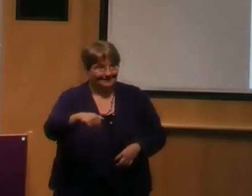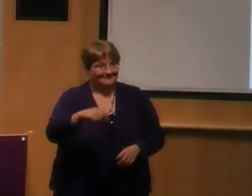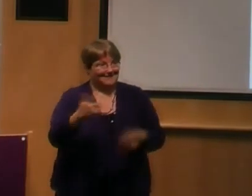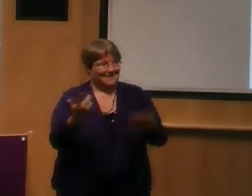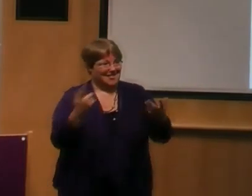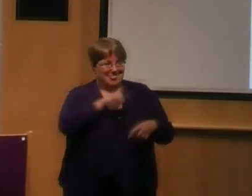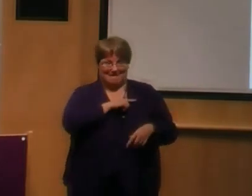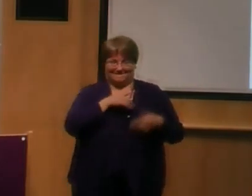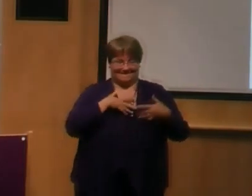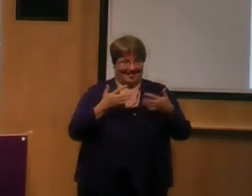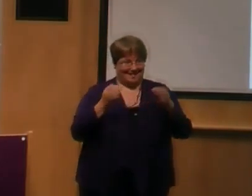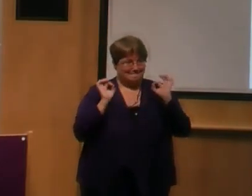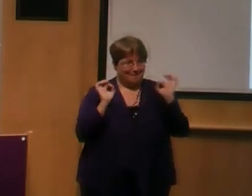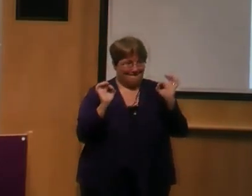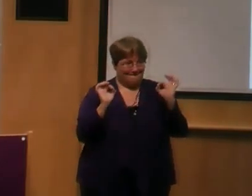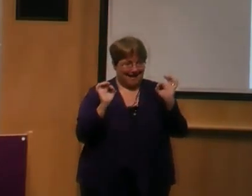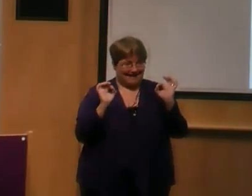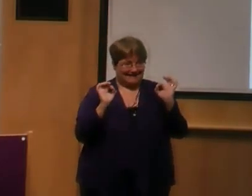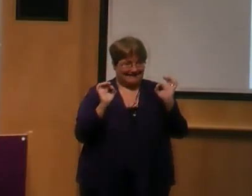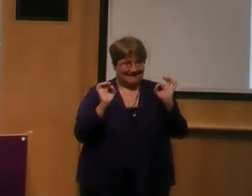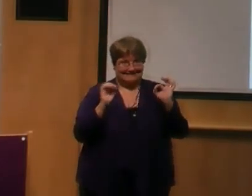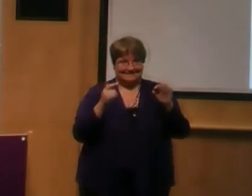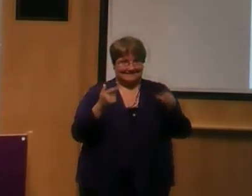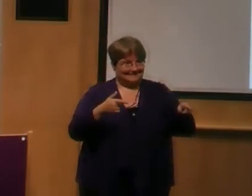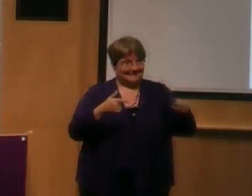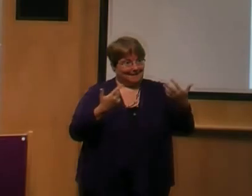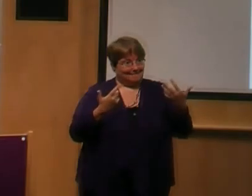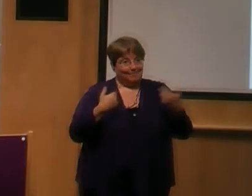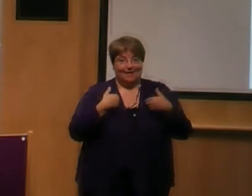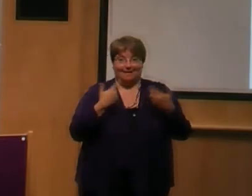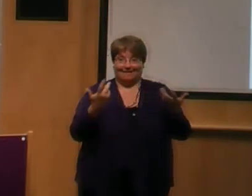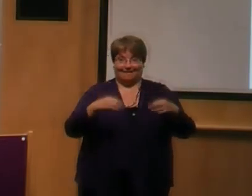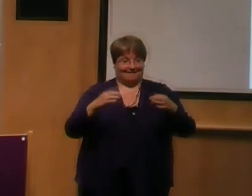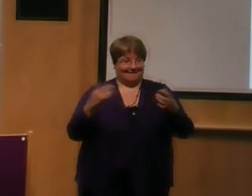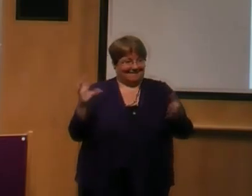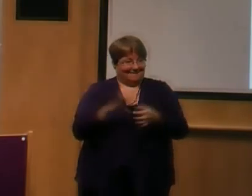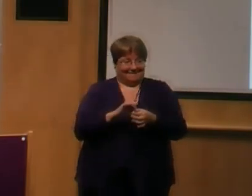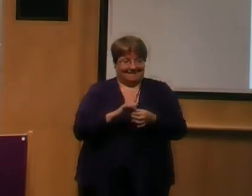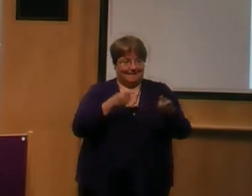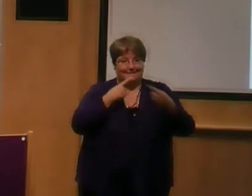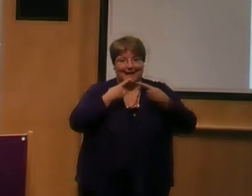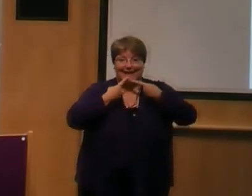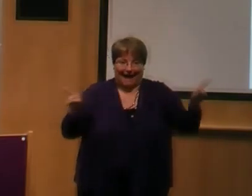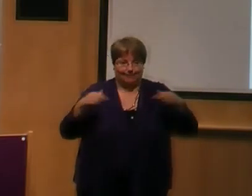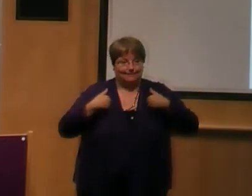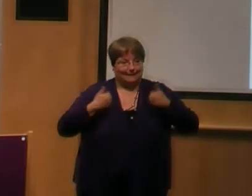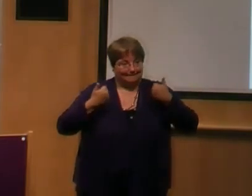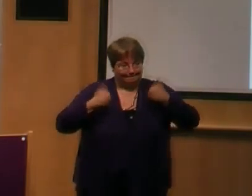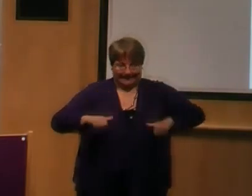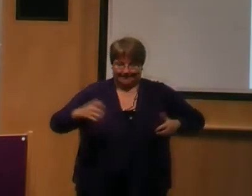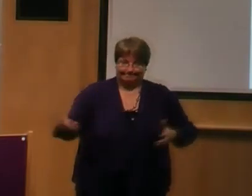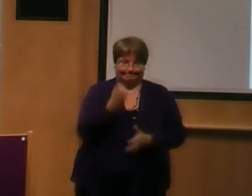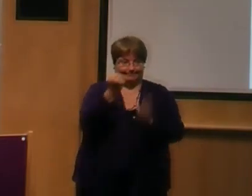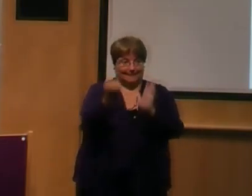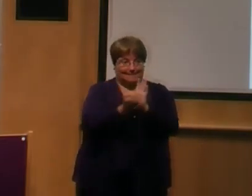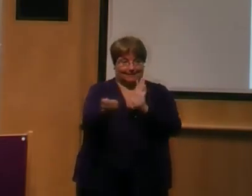Yeah, they're based in Manchester, and Manchester does not tie up perfectly with the New Zealand. So I just wanted to go to